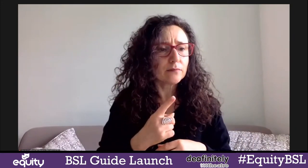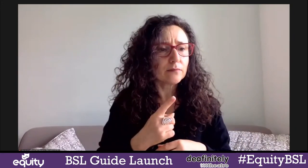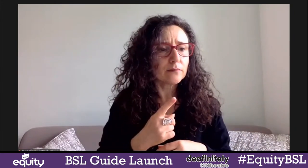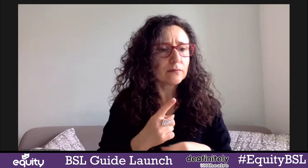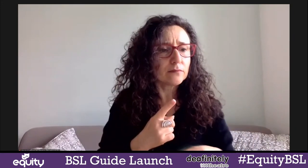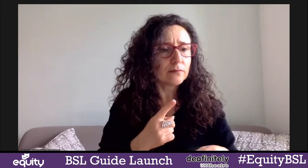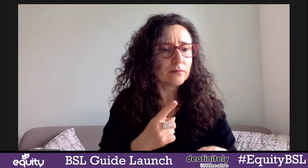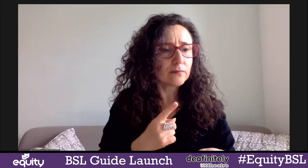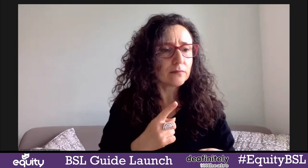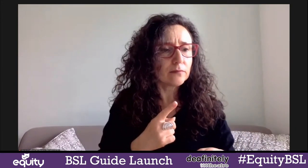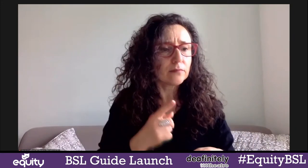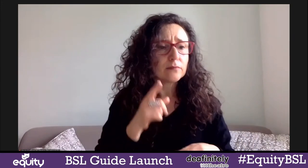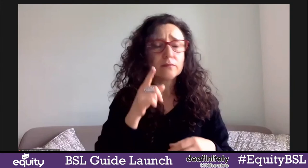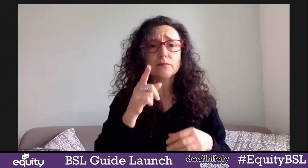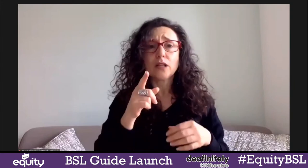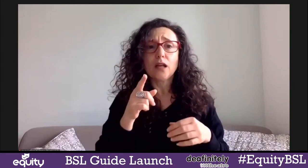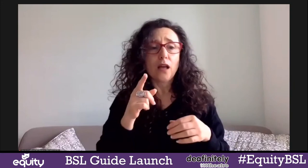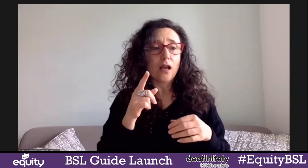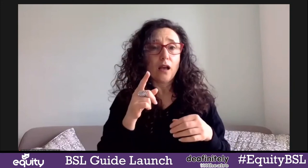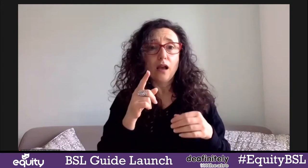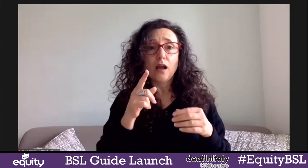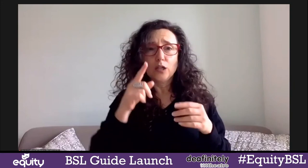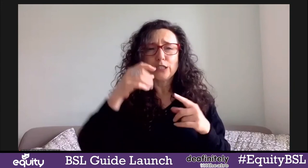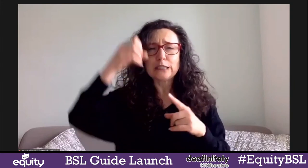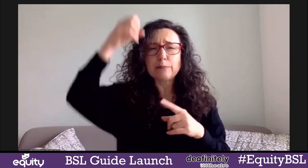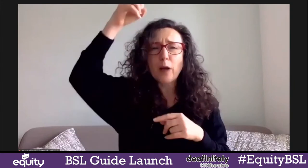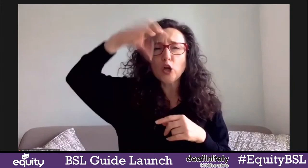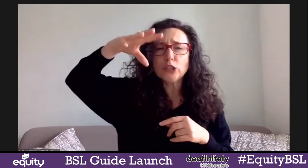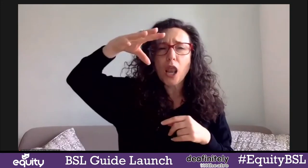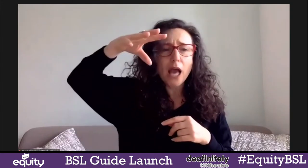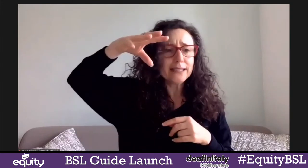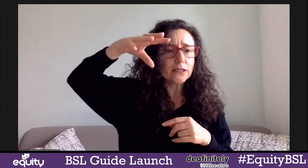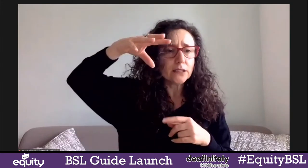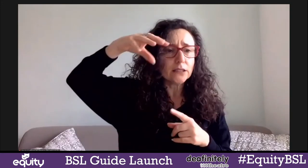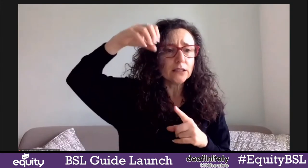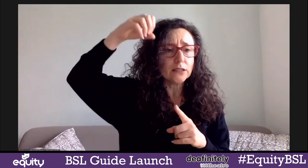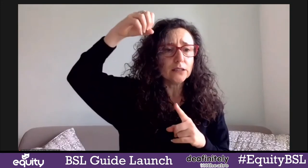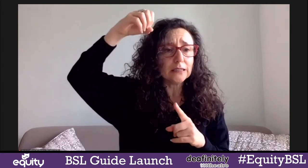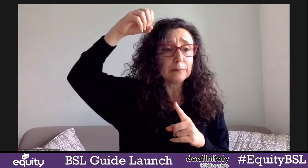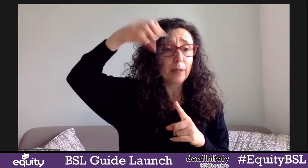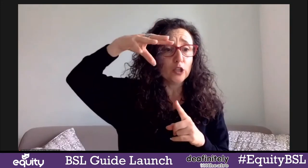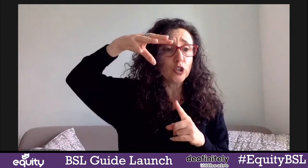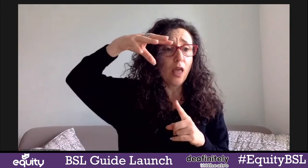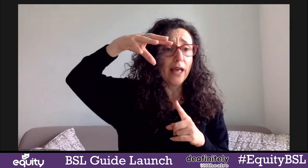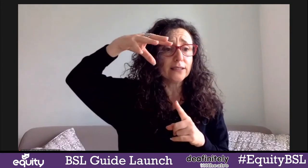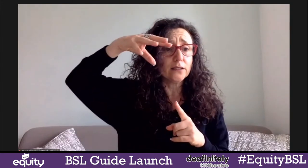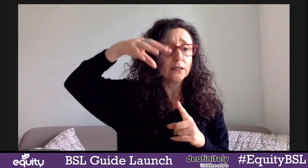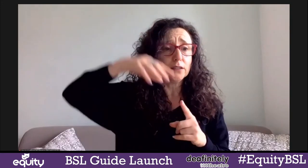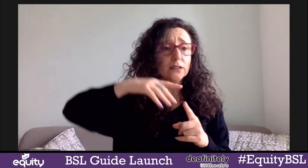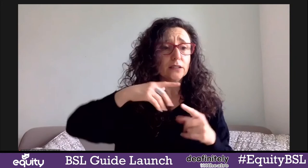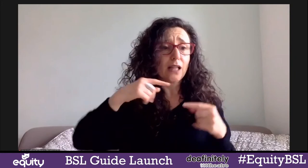Okay, the first question that we have been asked is regards to Spotlight.